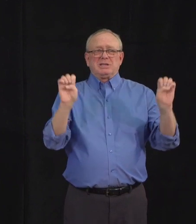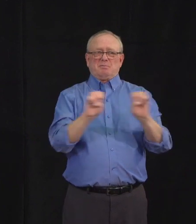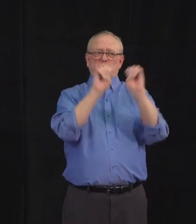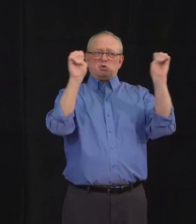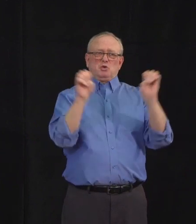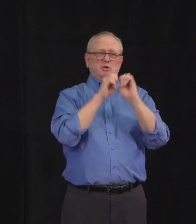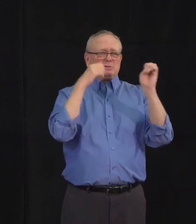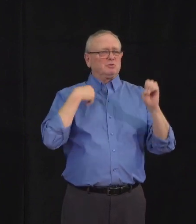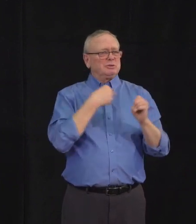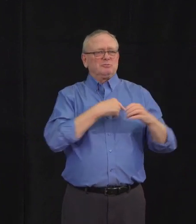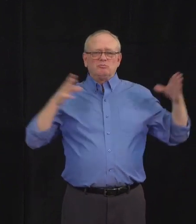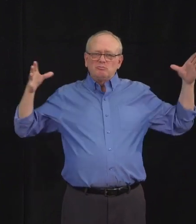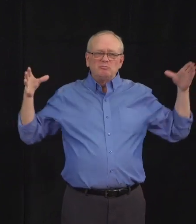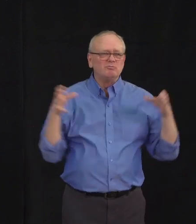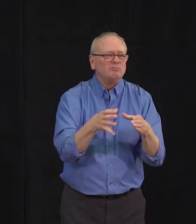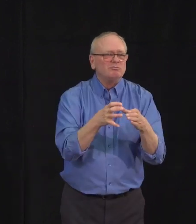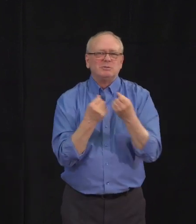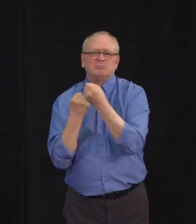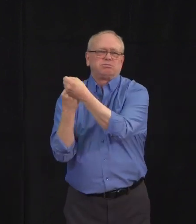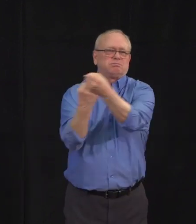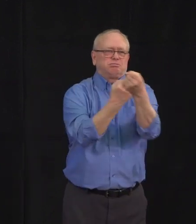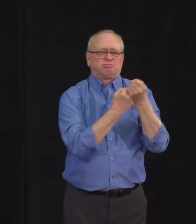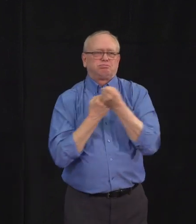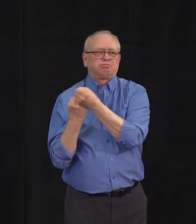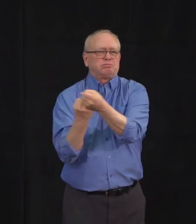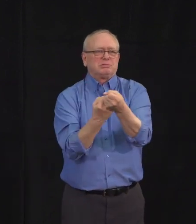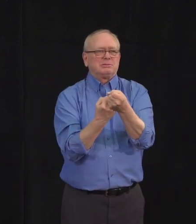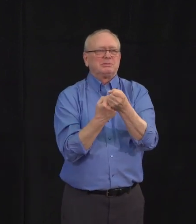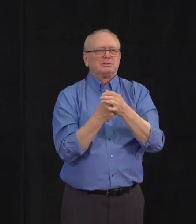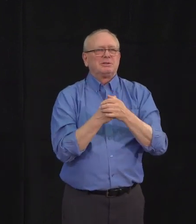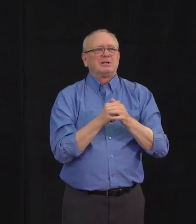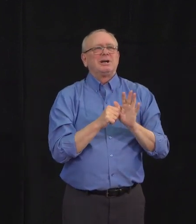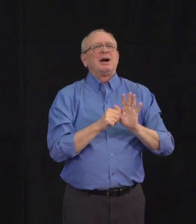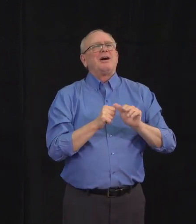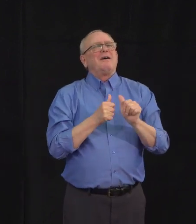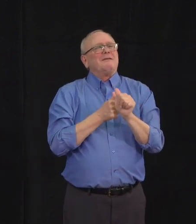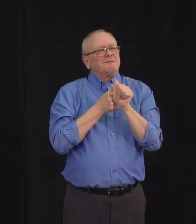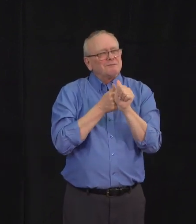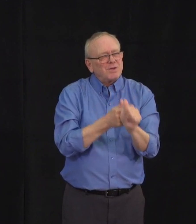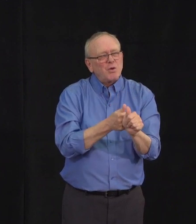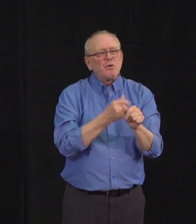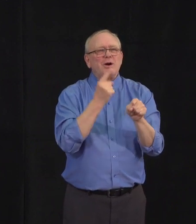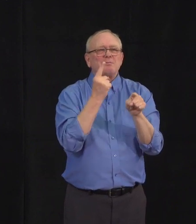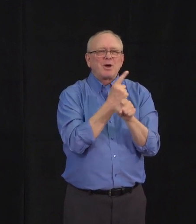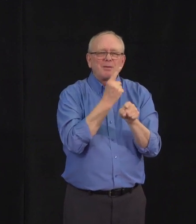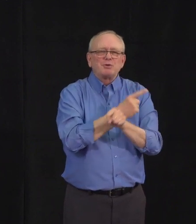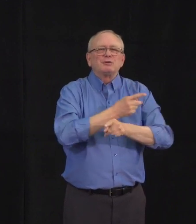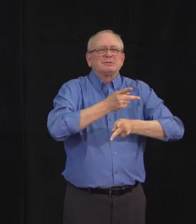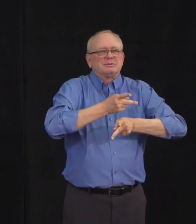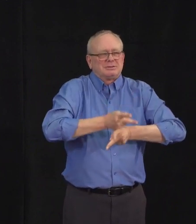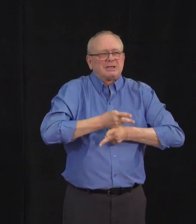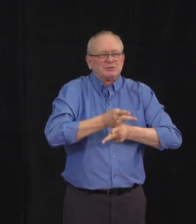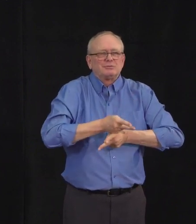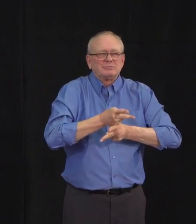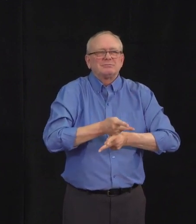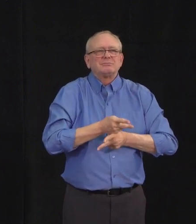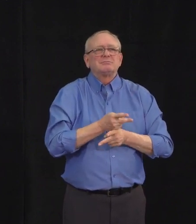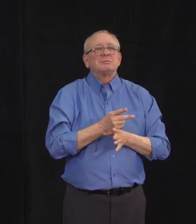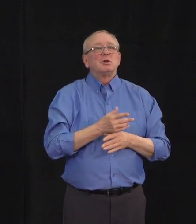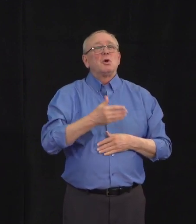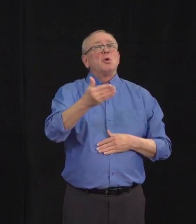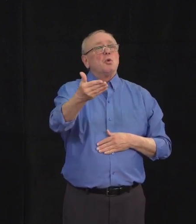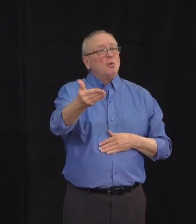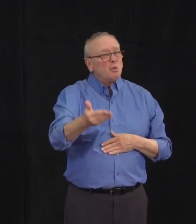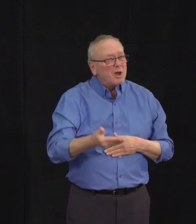respond as a community. As long as proper precautions are taken, there is no risk in welcoming evacuees to your